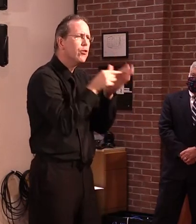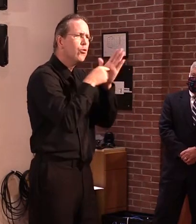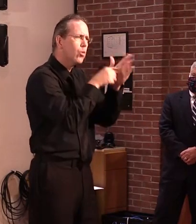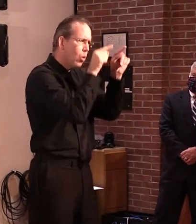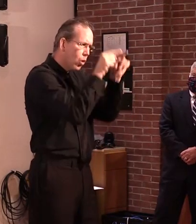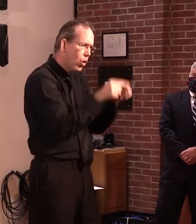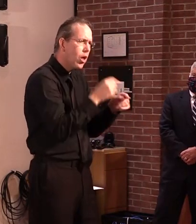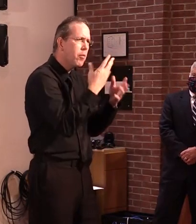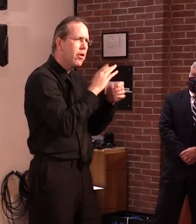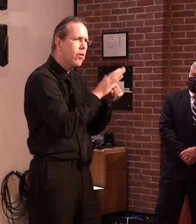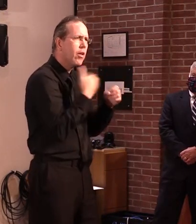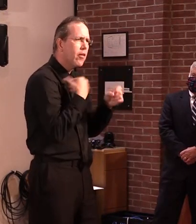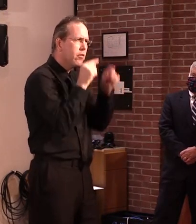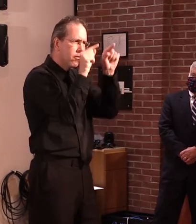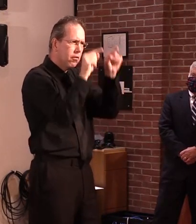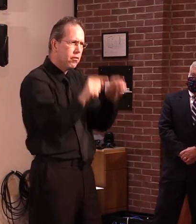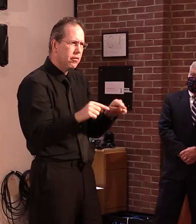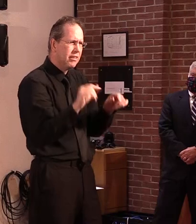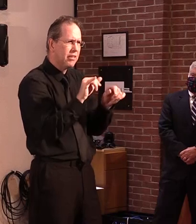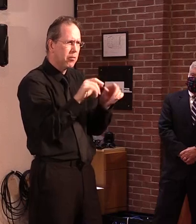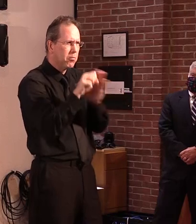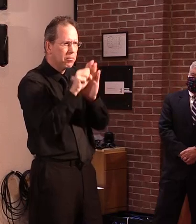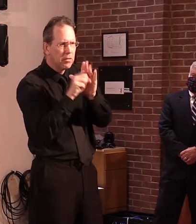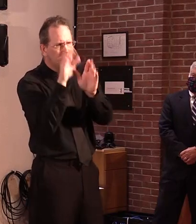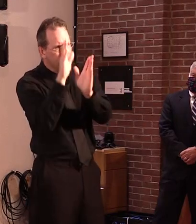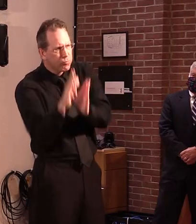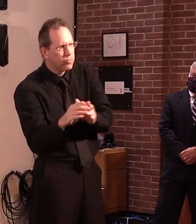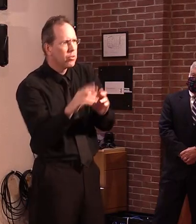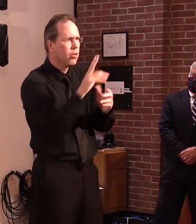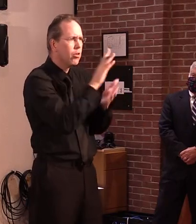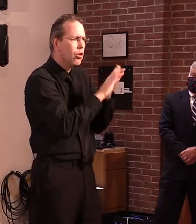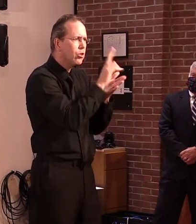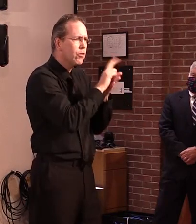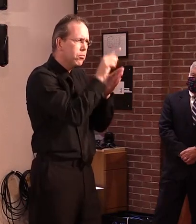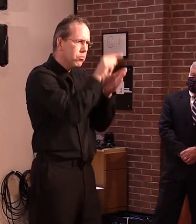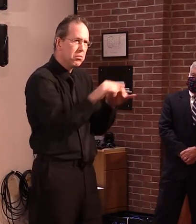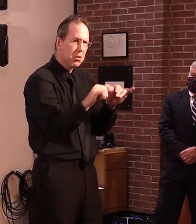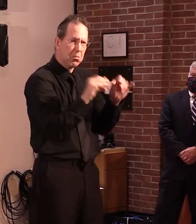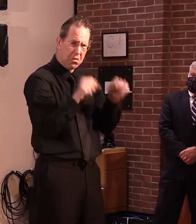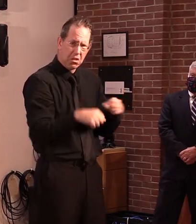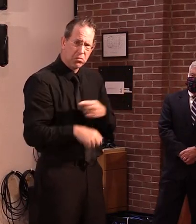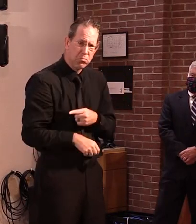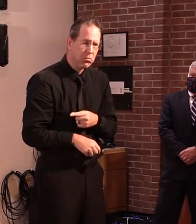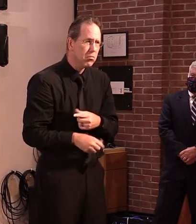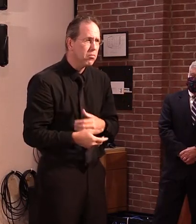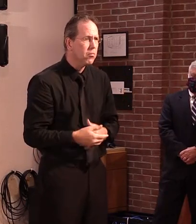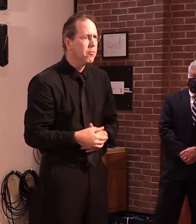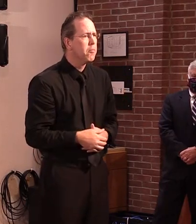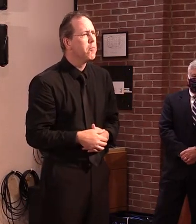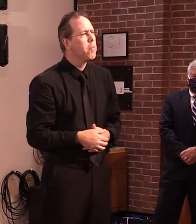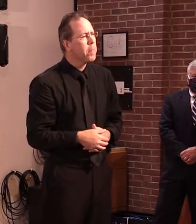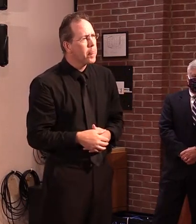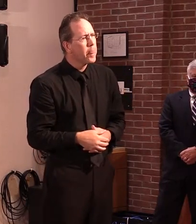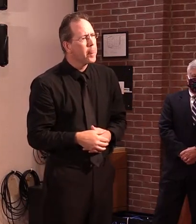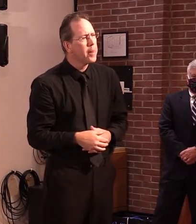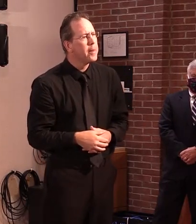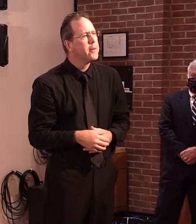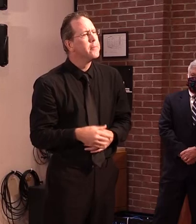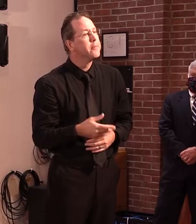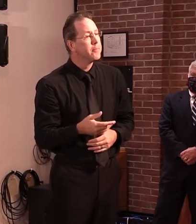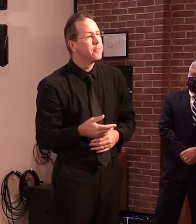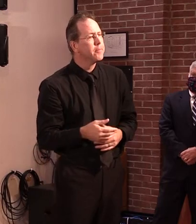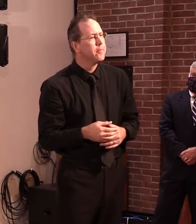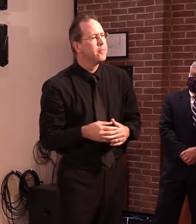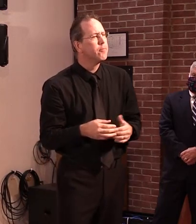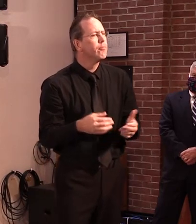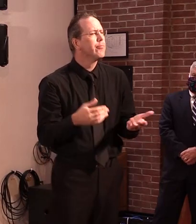two sessions ago. A couple of things, Mike. I believe Commissioner Pichek is trying to put that information together for you as we